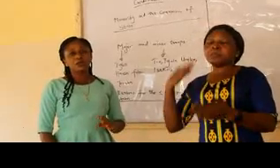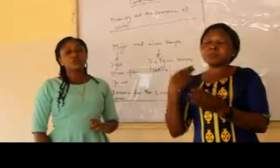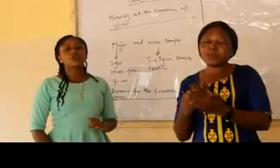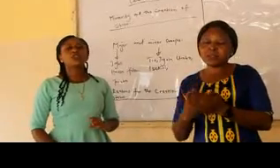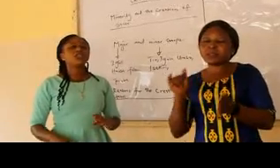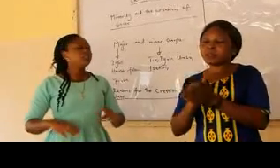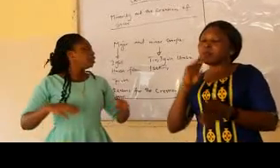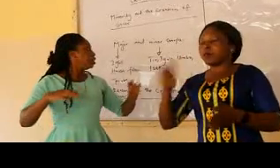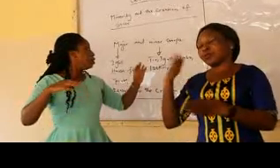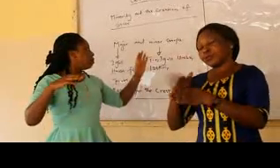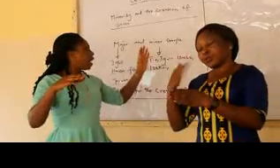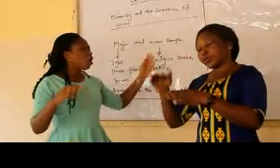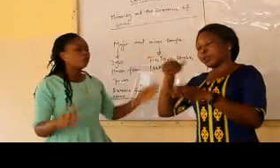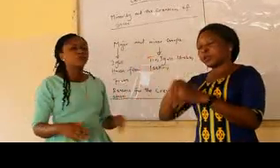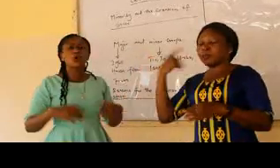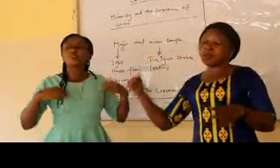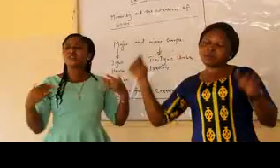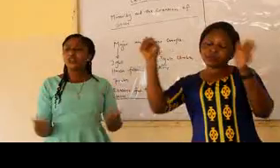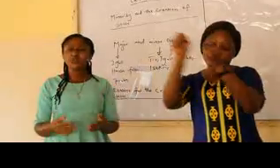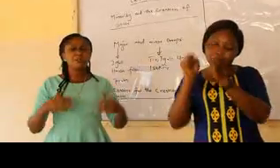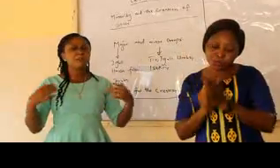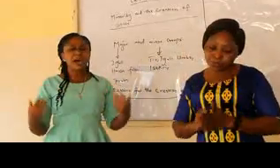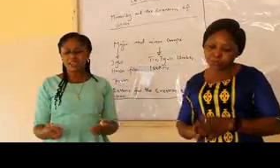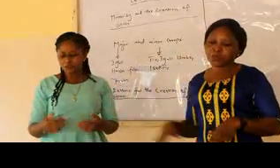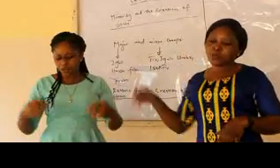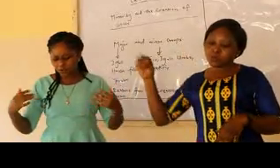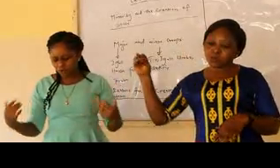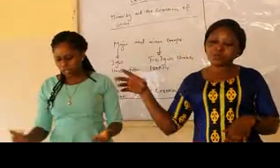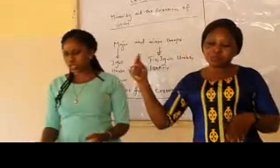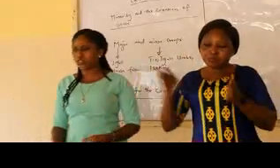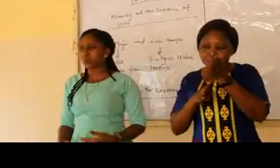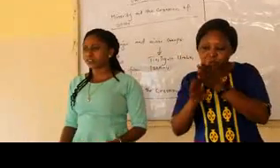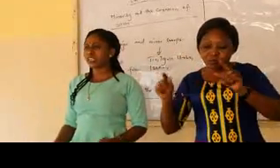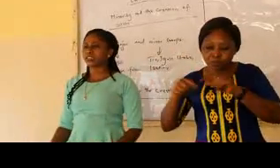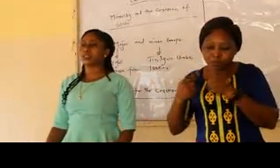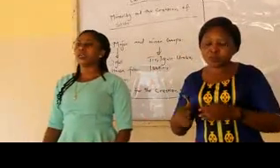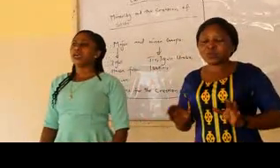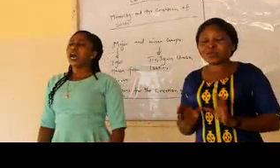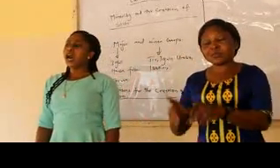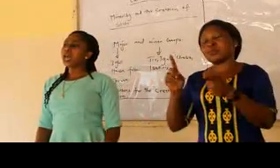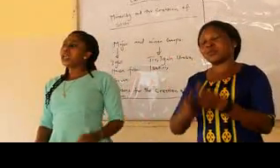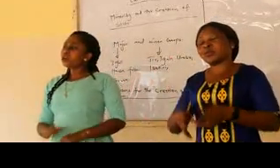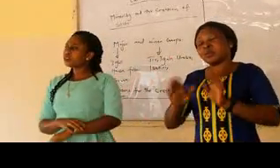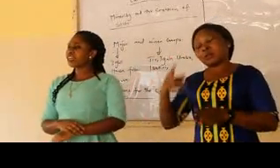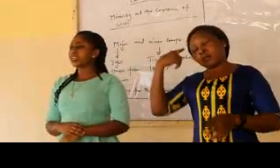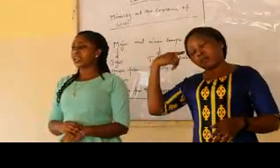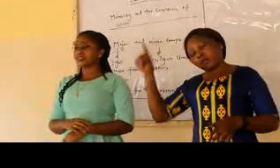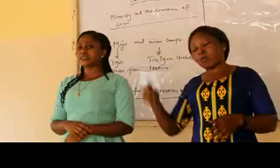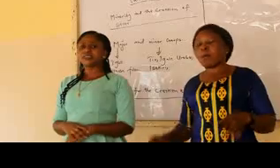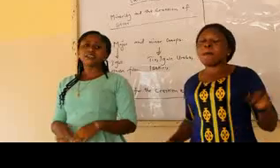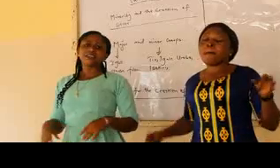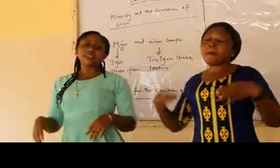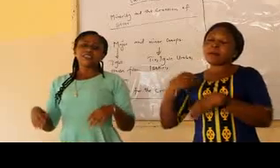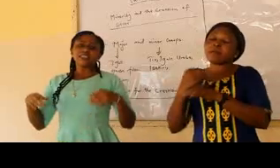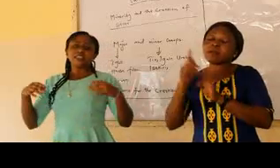fear. So the minor groups continue demanding for the creation of more states. And they also said